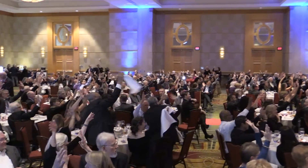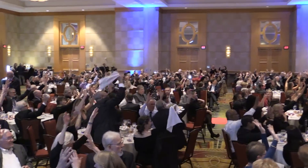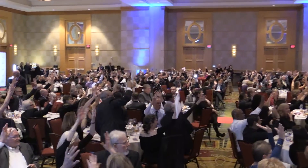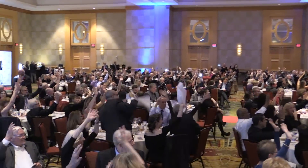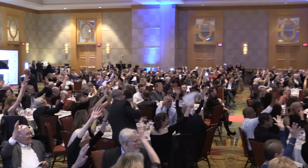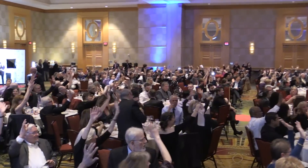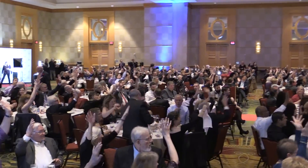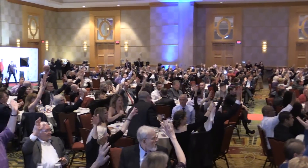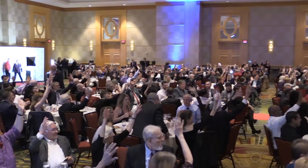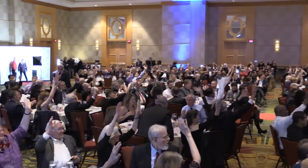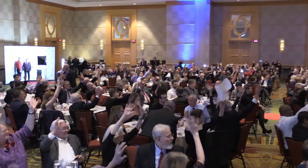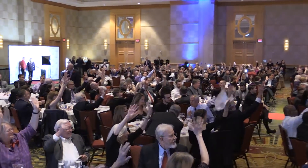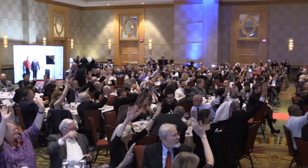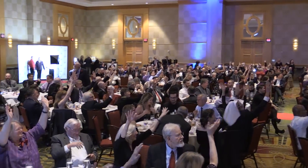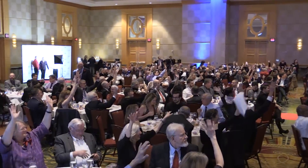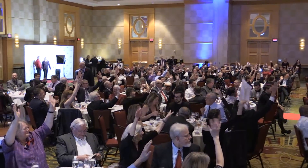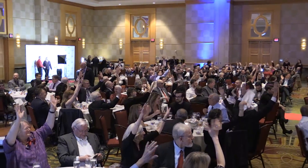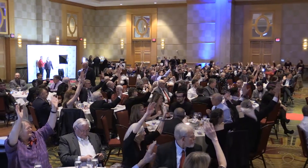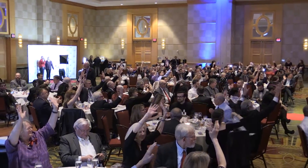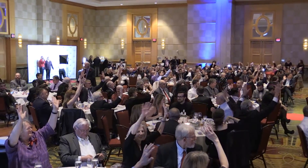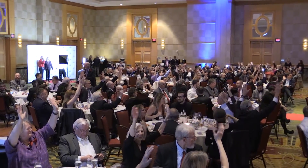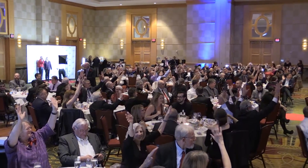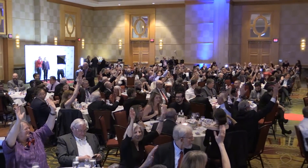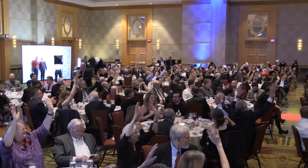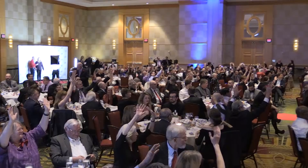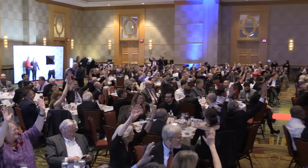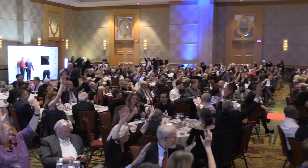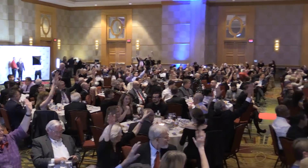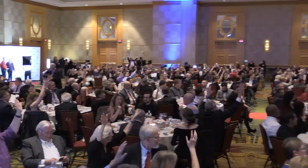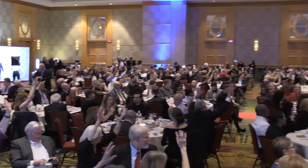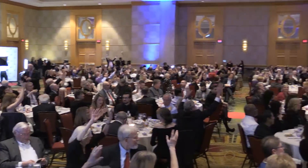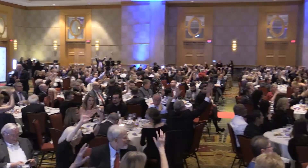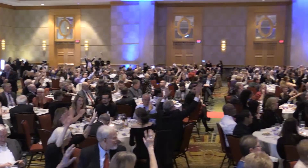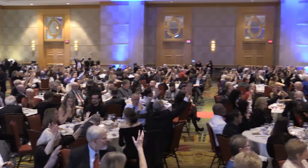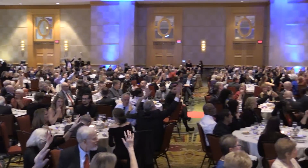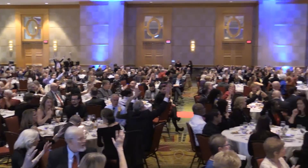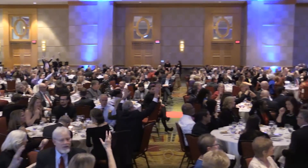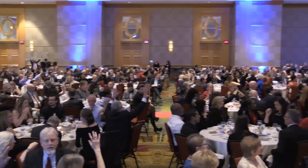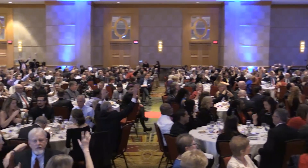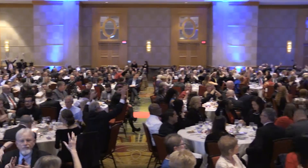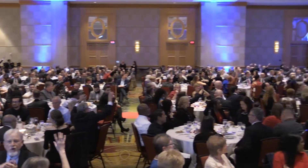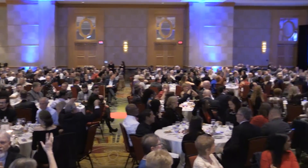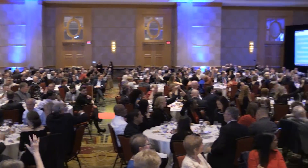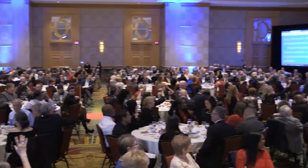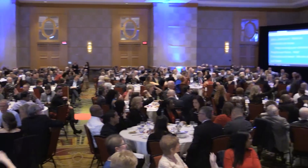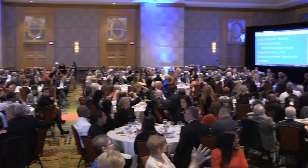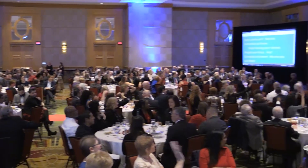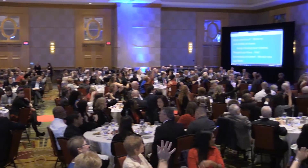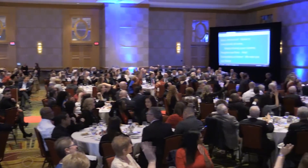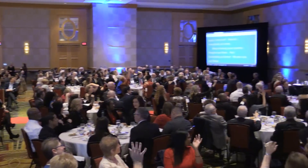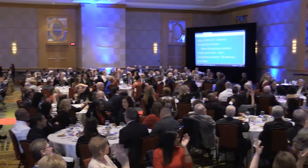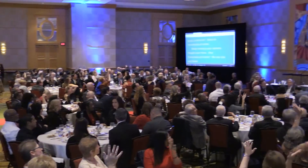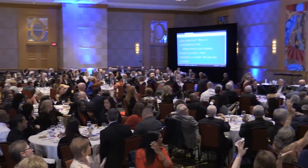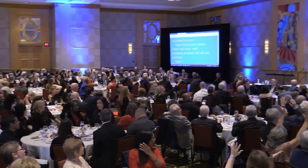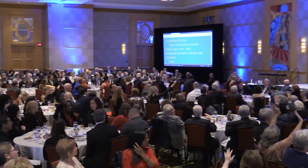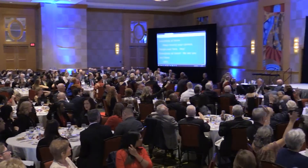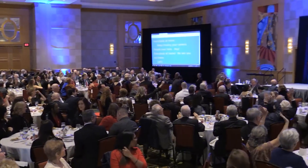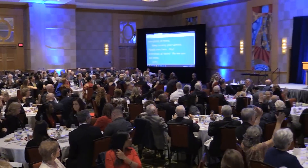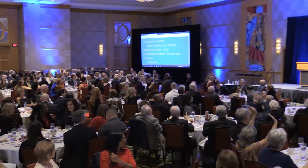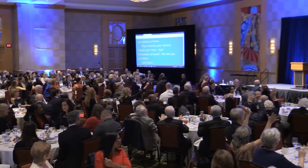We see you out there. All right, let's do it again, and this time don't wave, just smile. Hands down. Hands down,